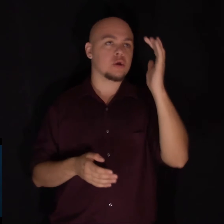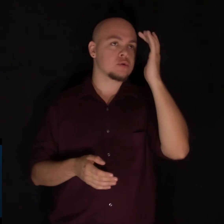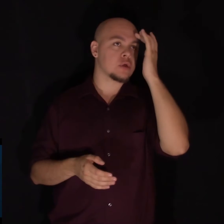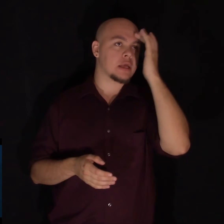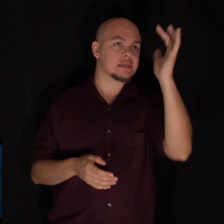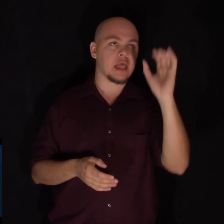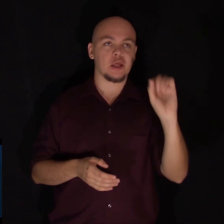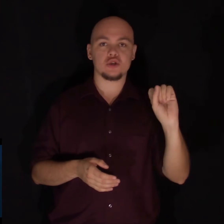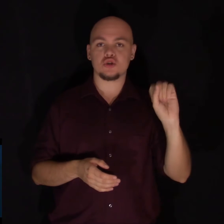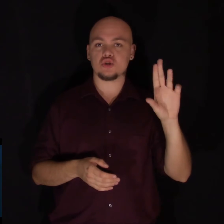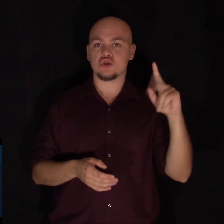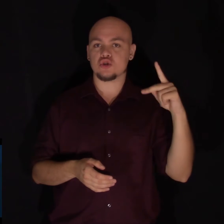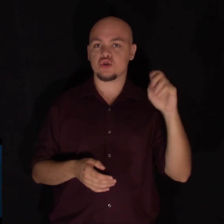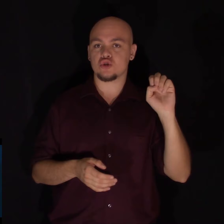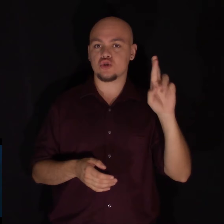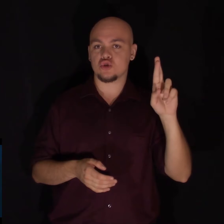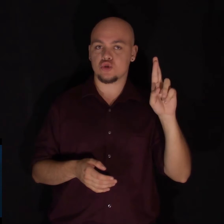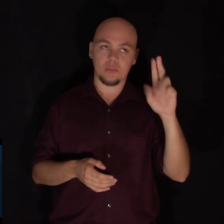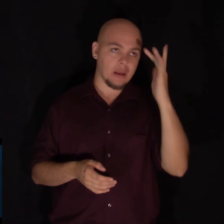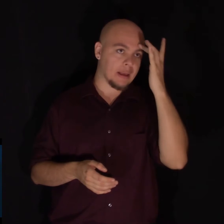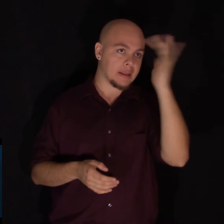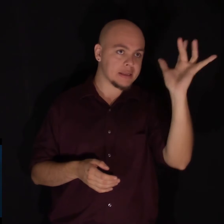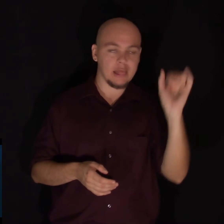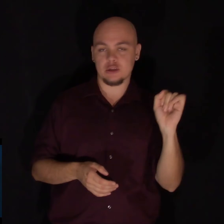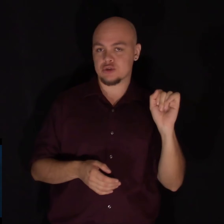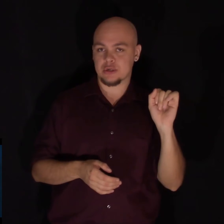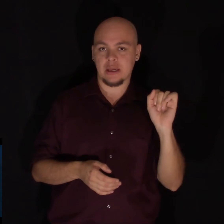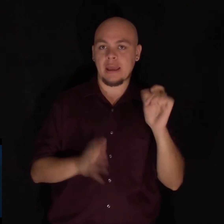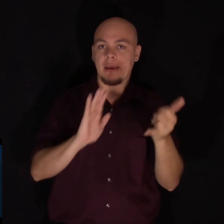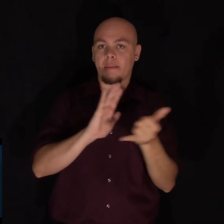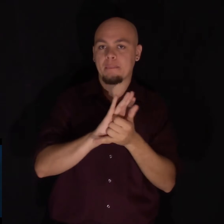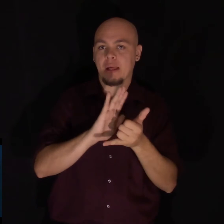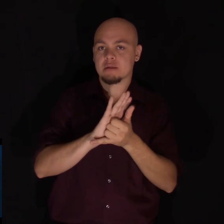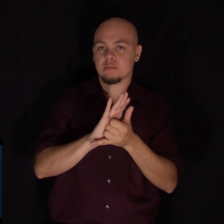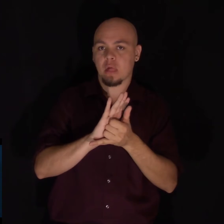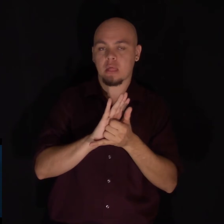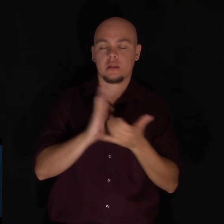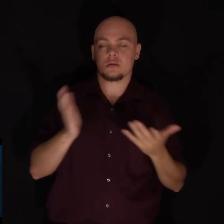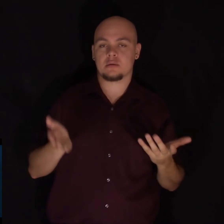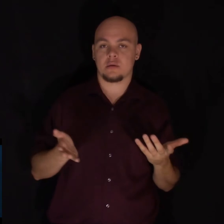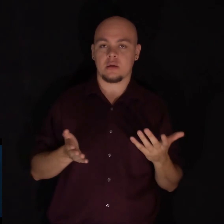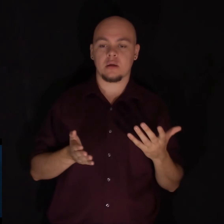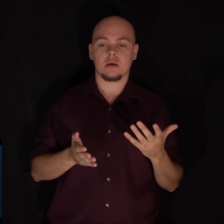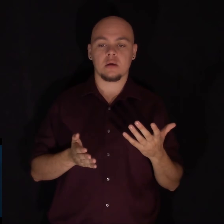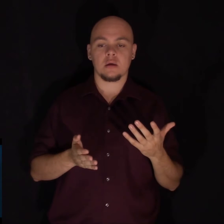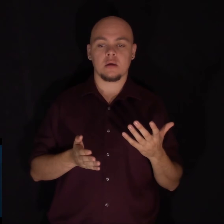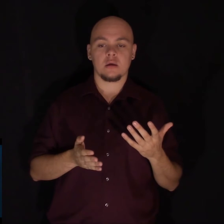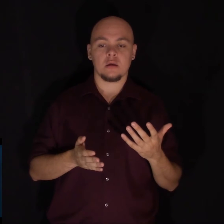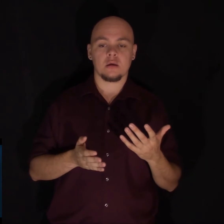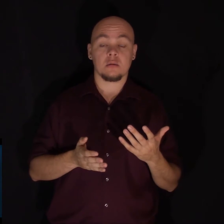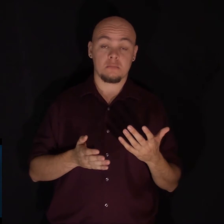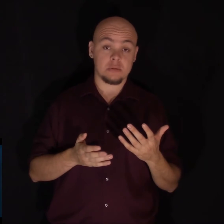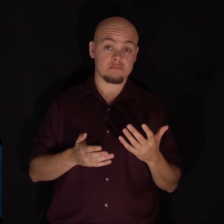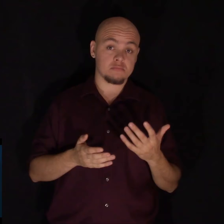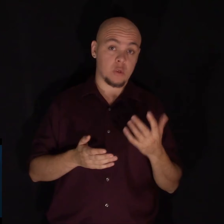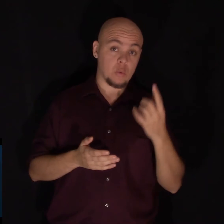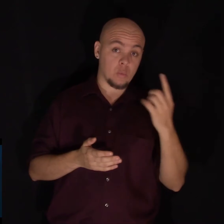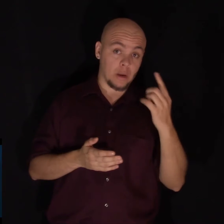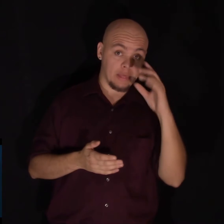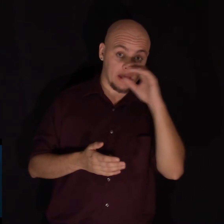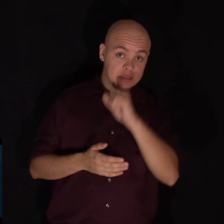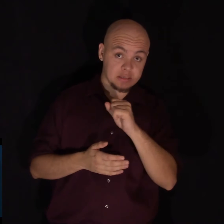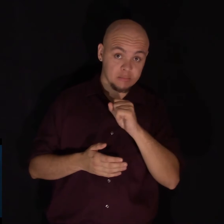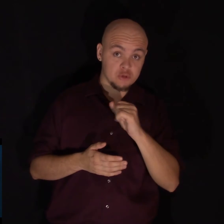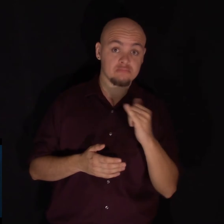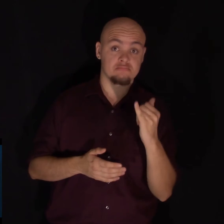AI is possible, much less inevitable. Right, but then you must find something wrong with one of the following assumptions, and there are only